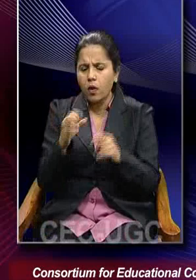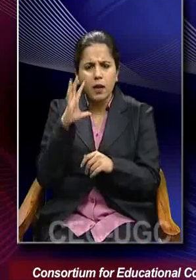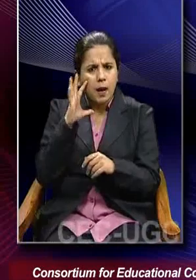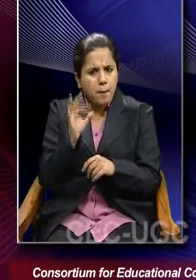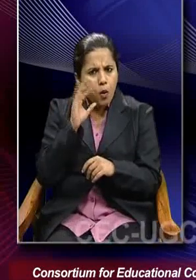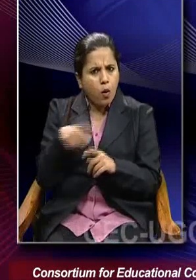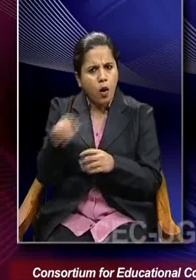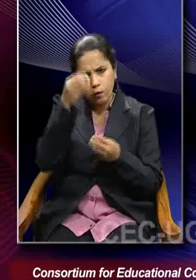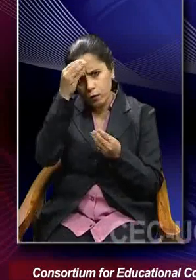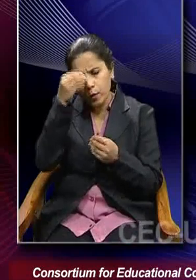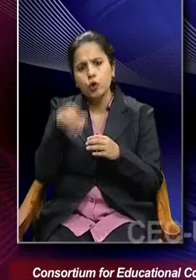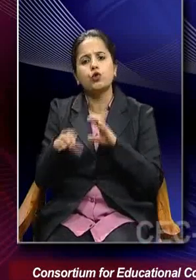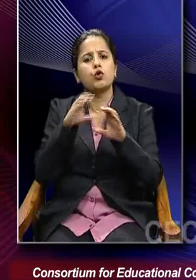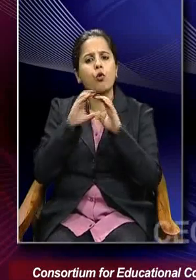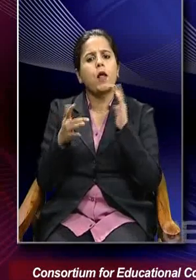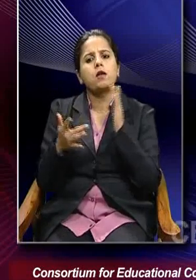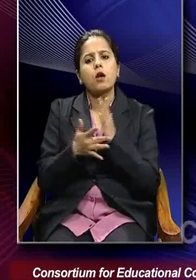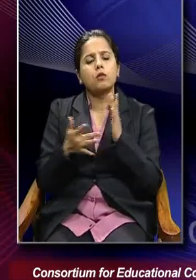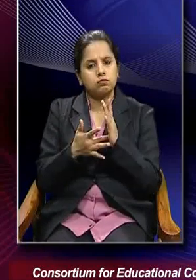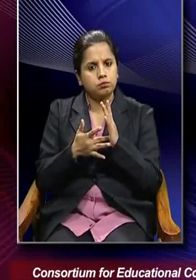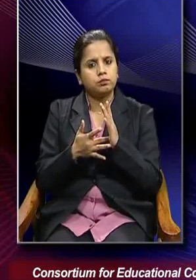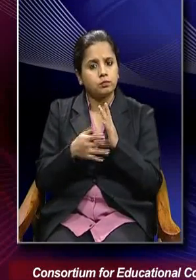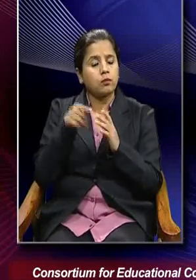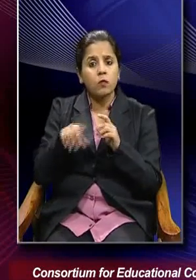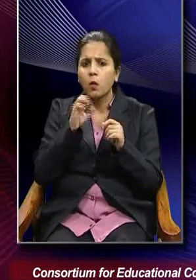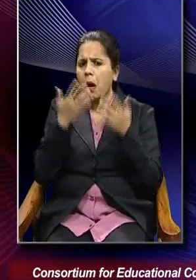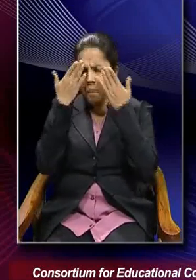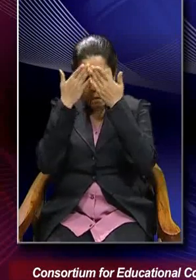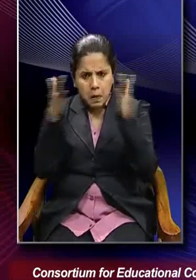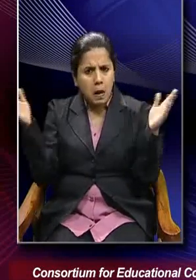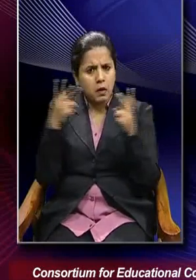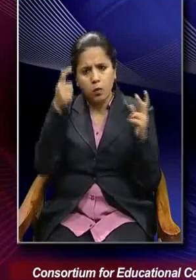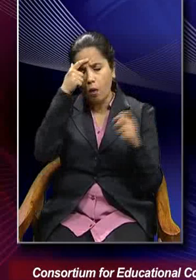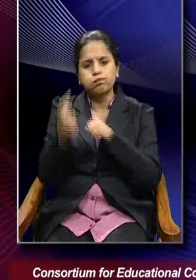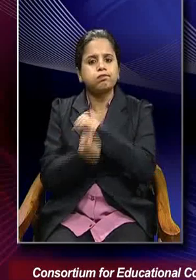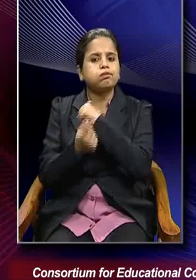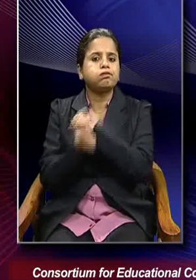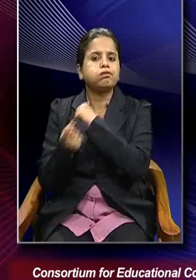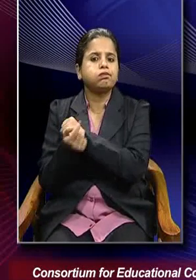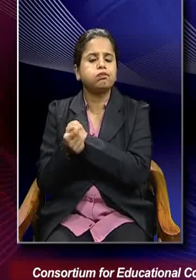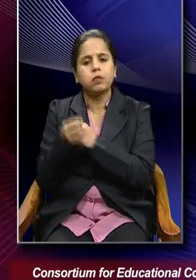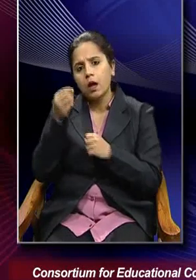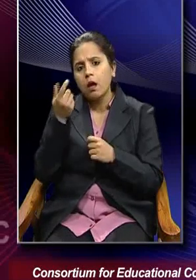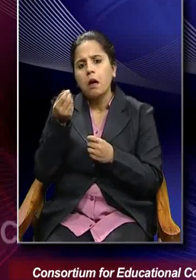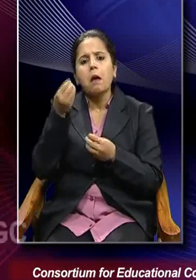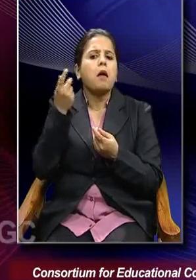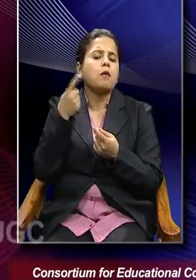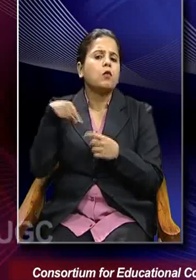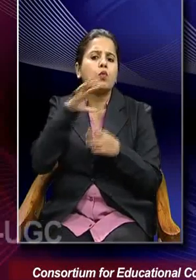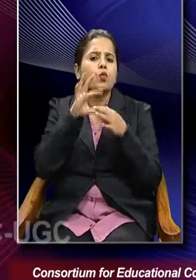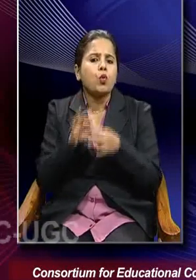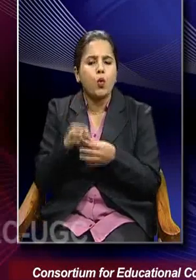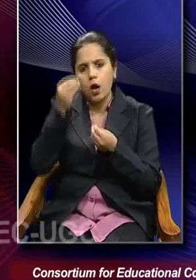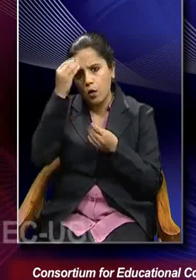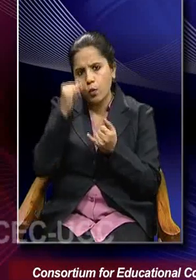of information communication technology and the wide range of issues related to information society